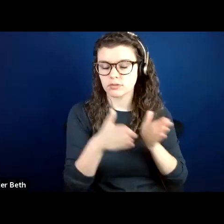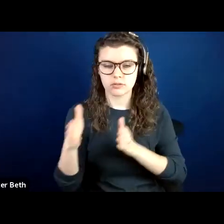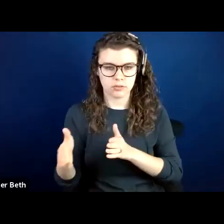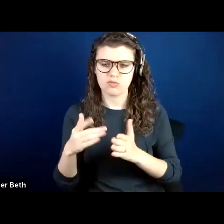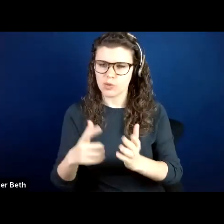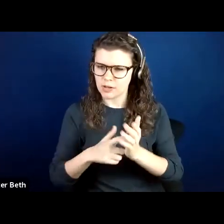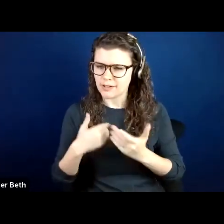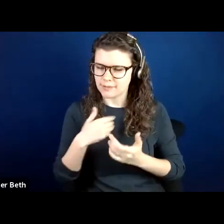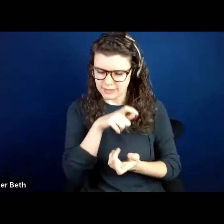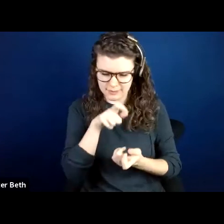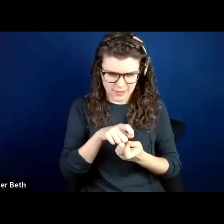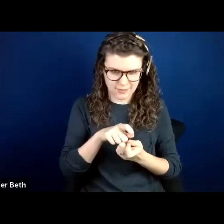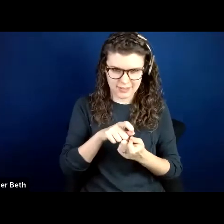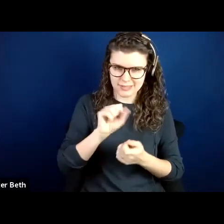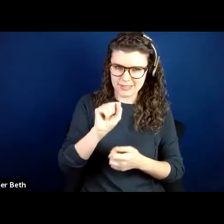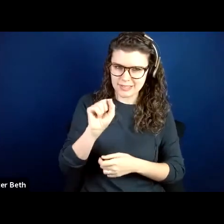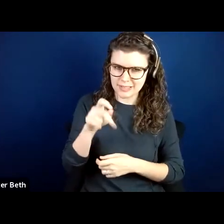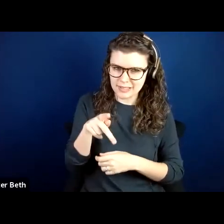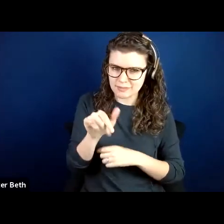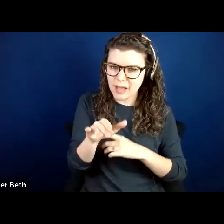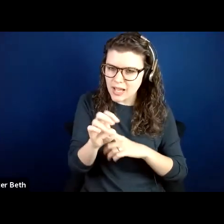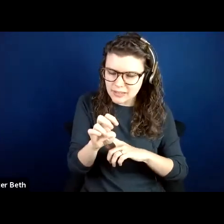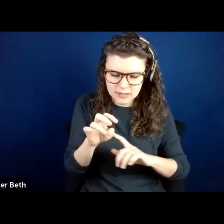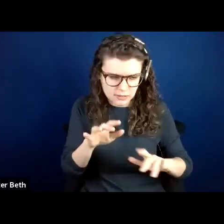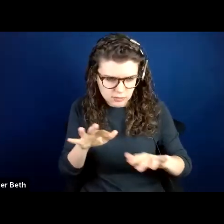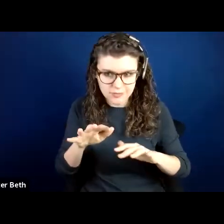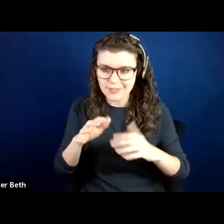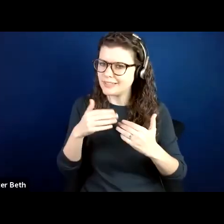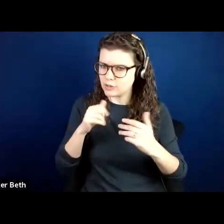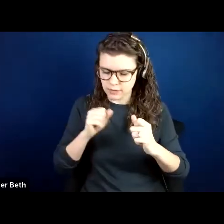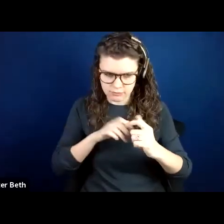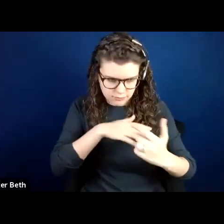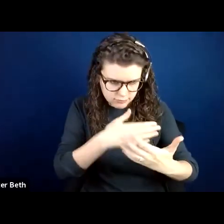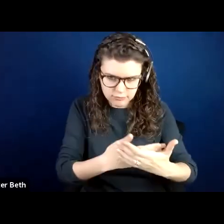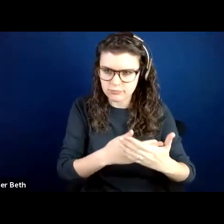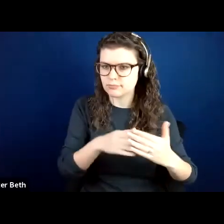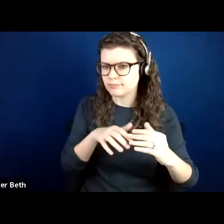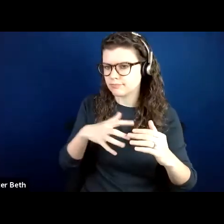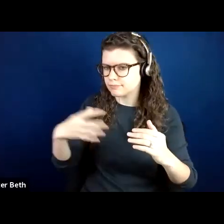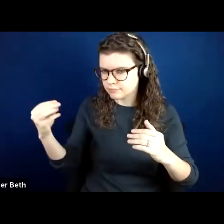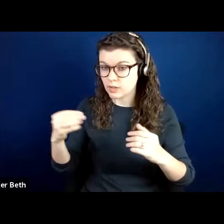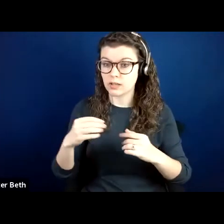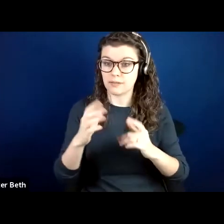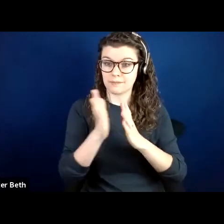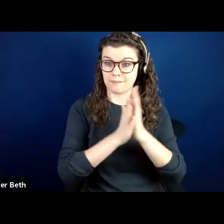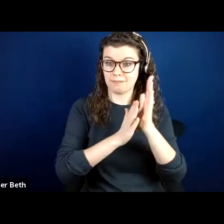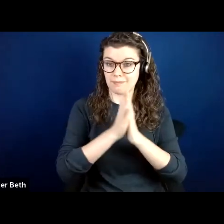of clear space around them. They need to have accessible routes to and from. Picnic tables are required to